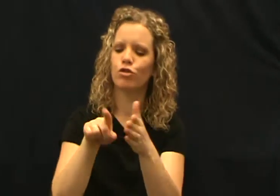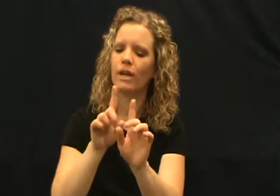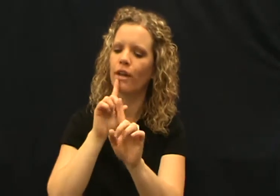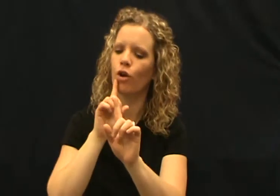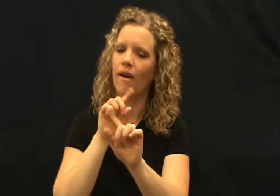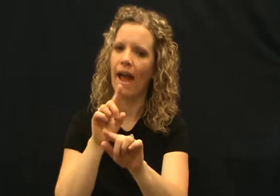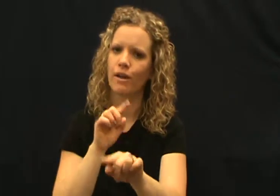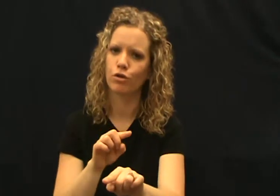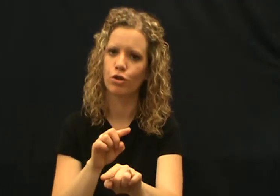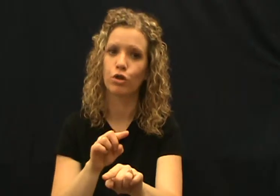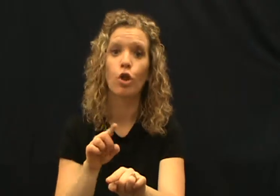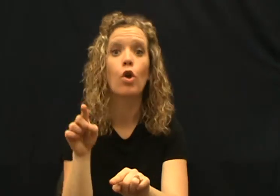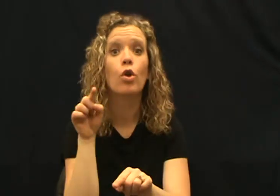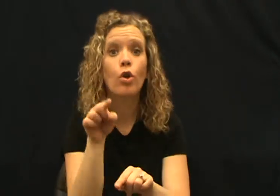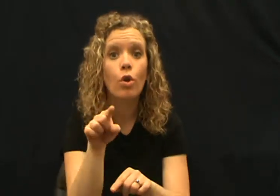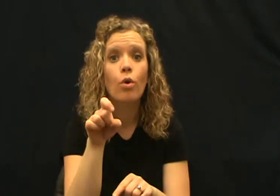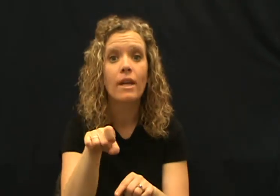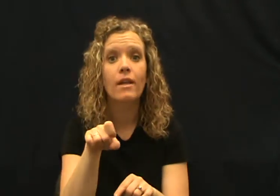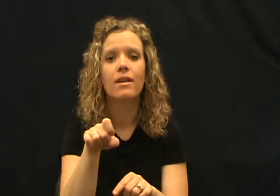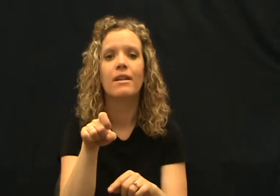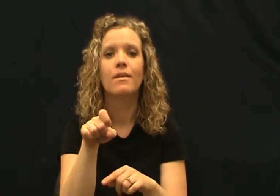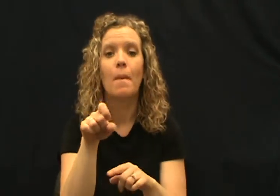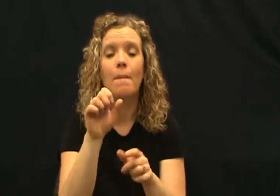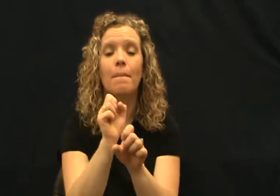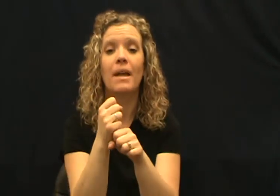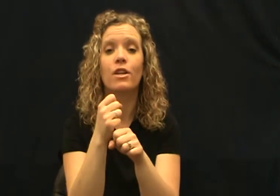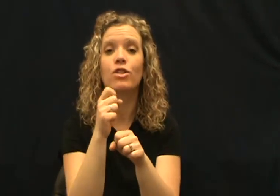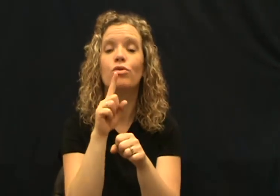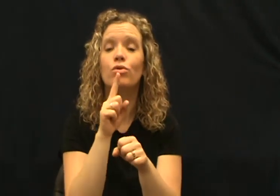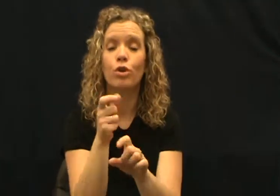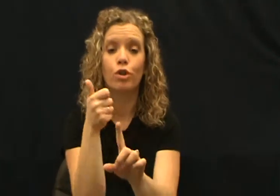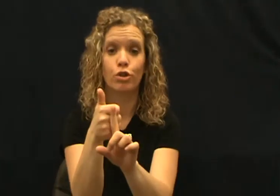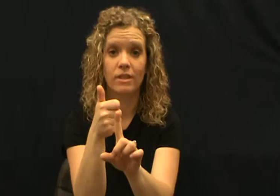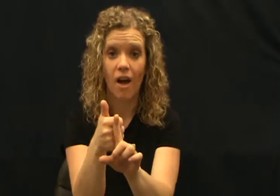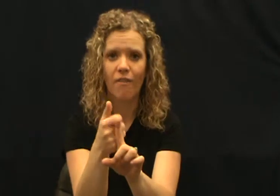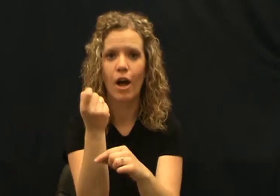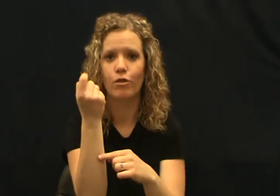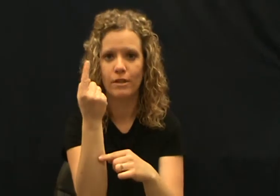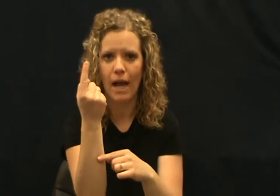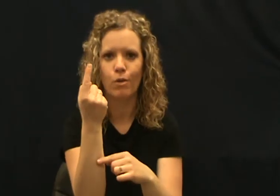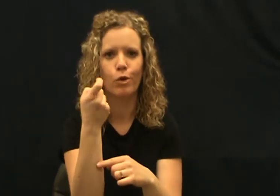understand how to go about what we just talked about. Good luck with Chapter 2.